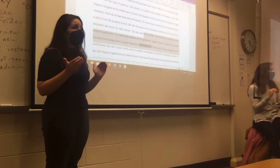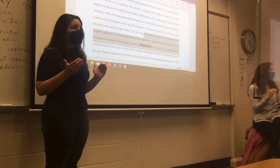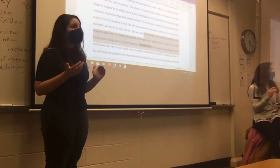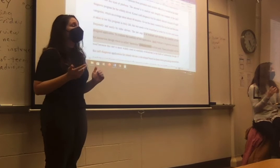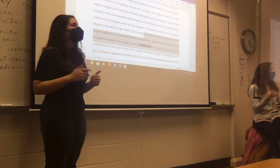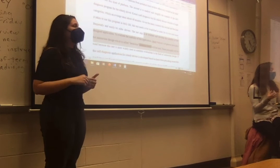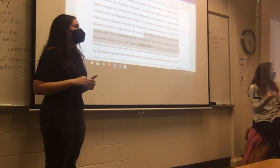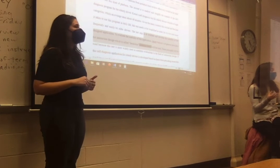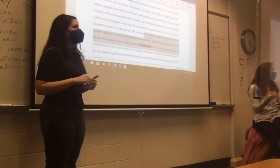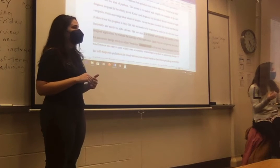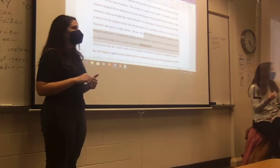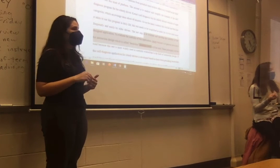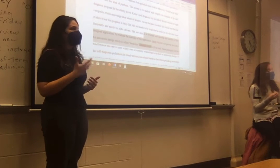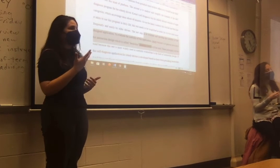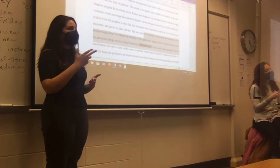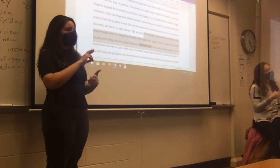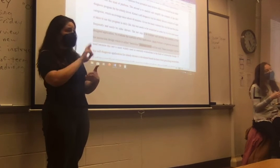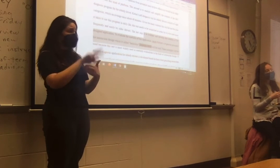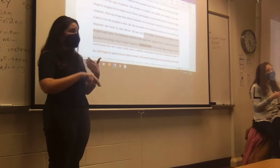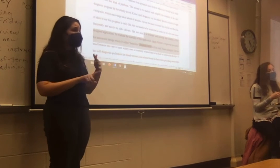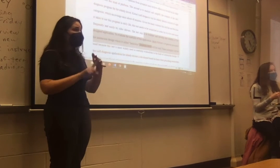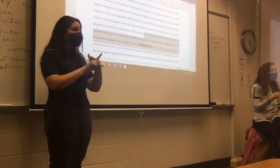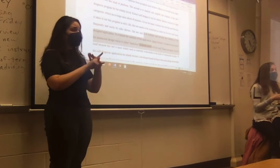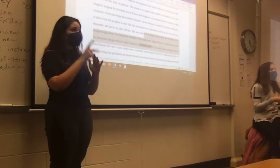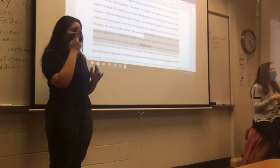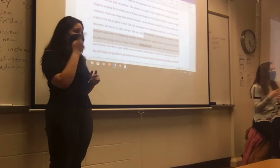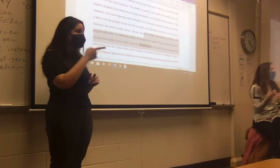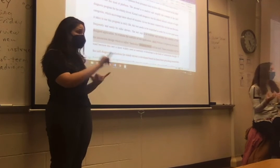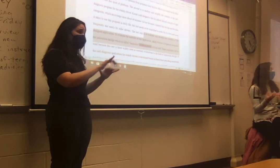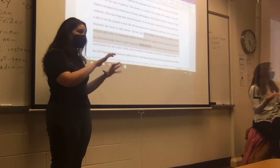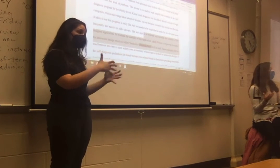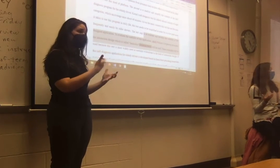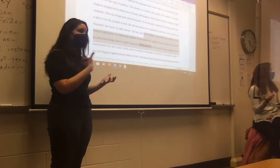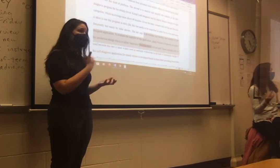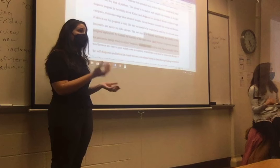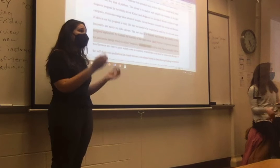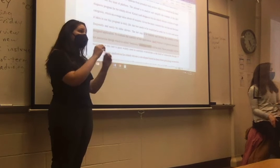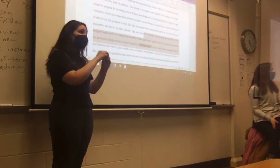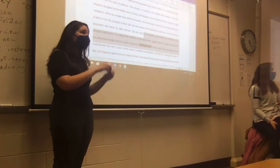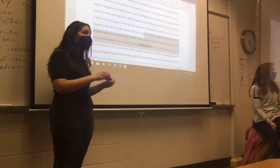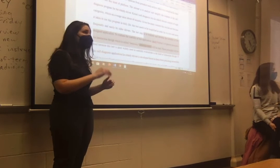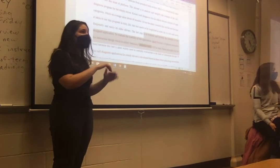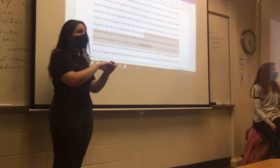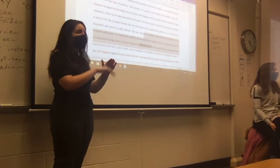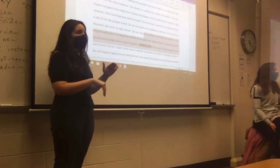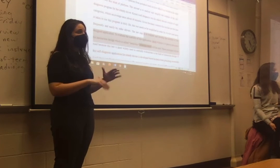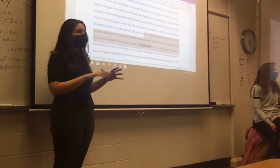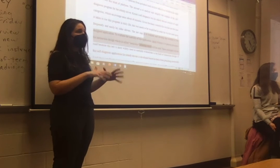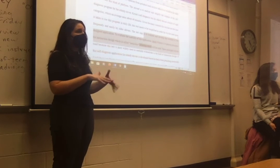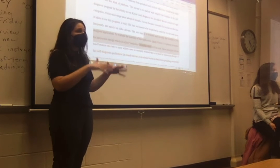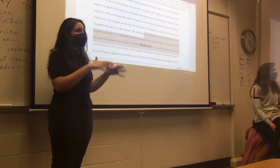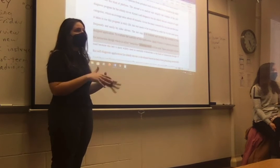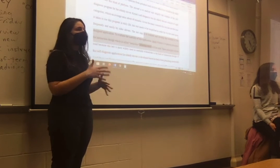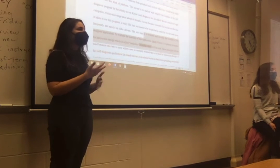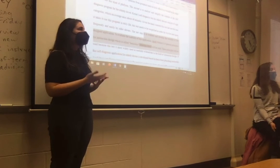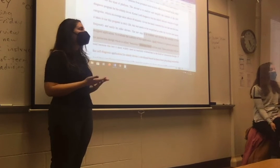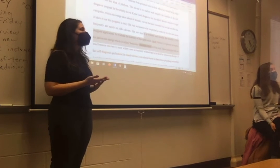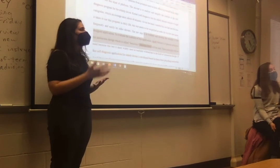your results and see if one group has less anxiety than the other. So maybe your research question is something like, in this